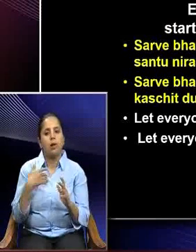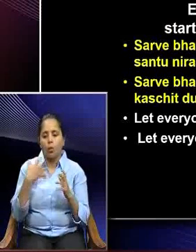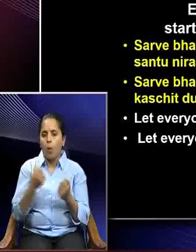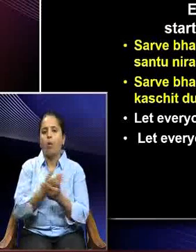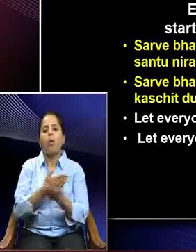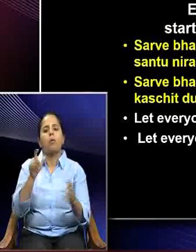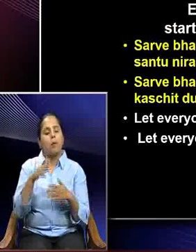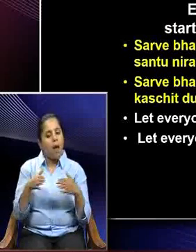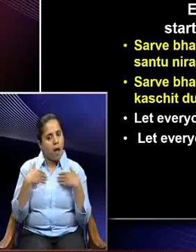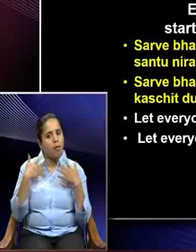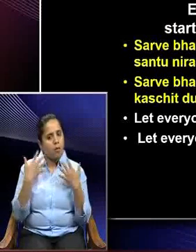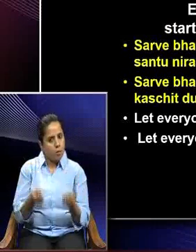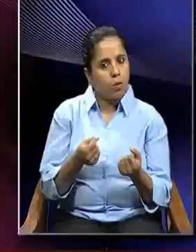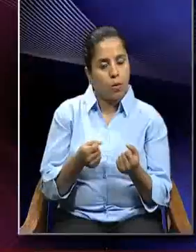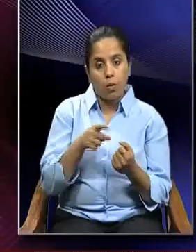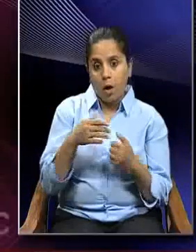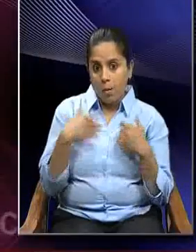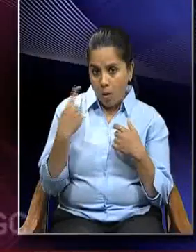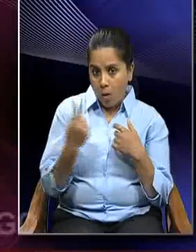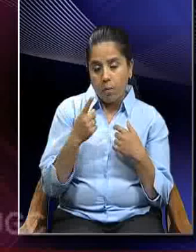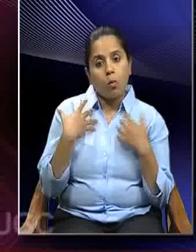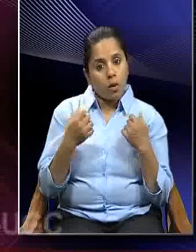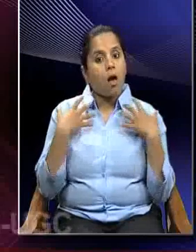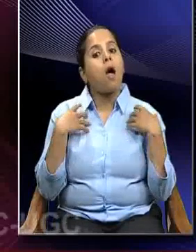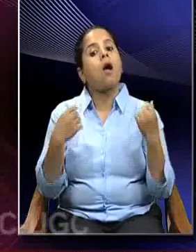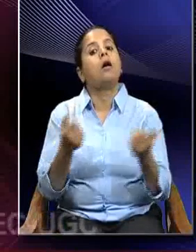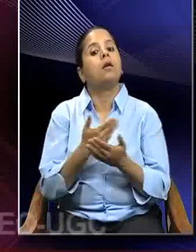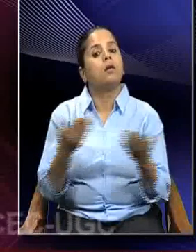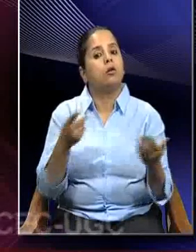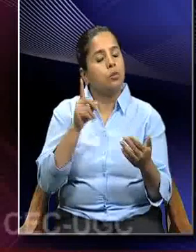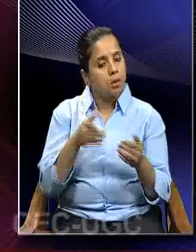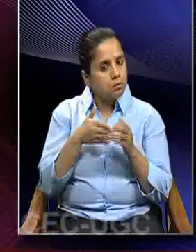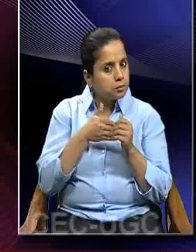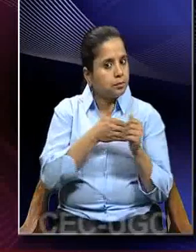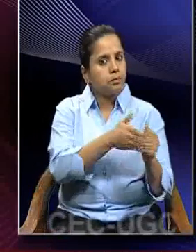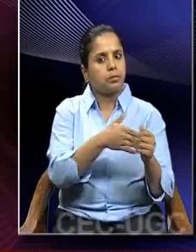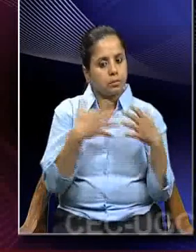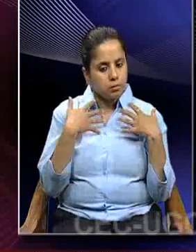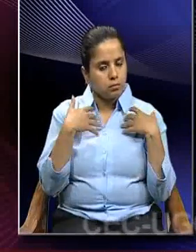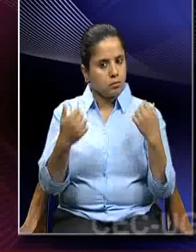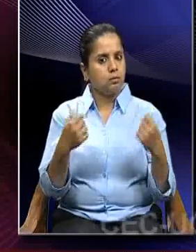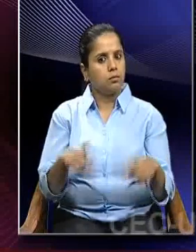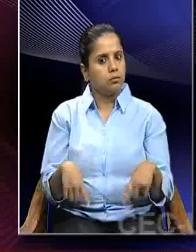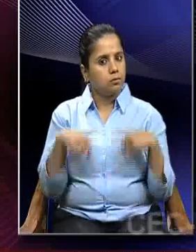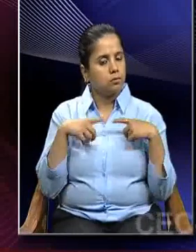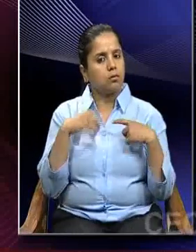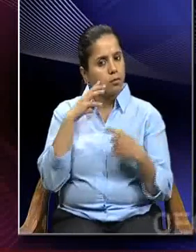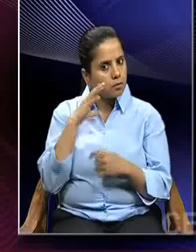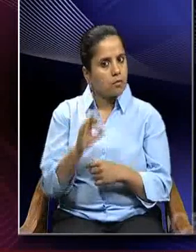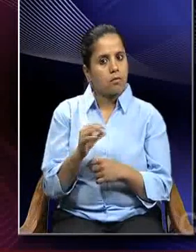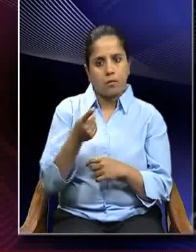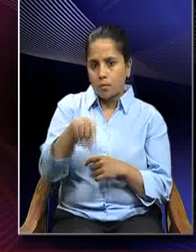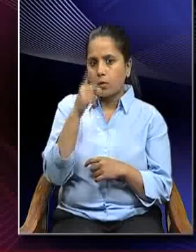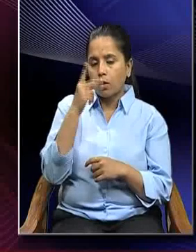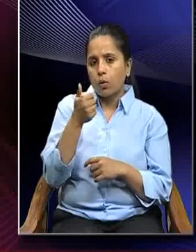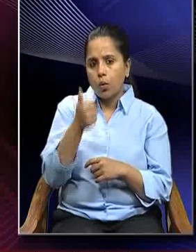to be happy, not only happy but also healthy. You should lead a healthier life, and you need to see good